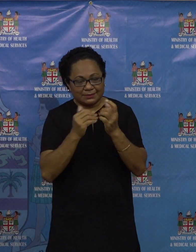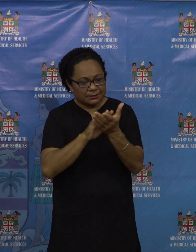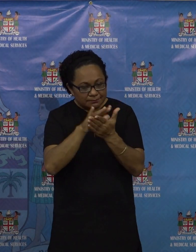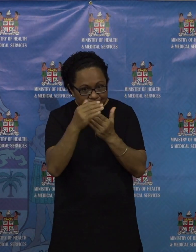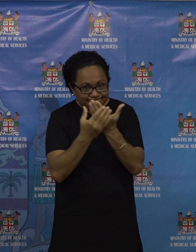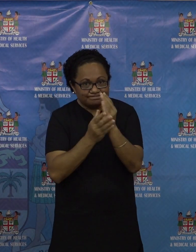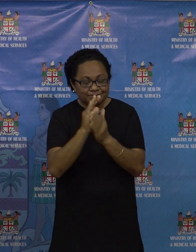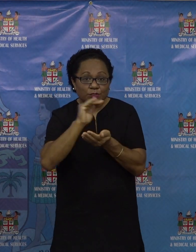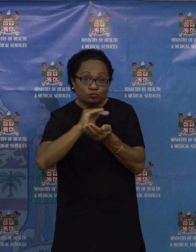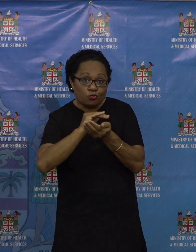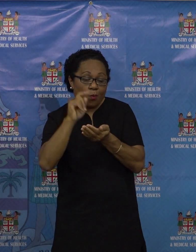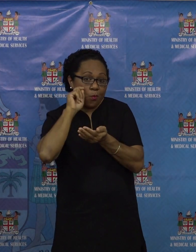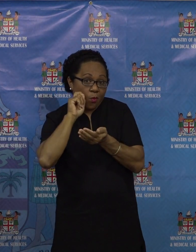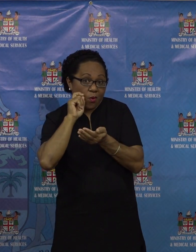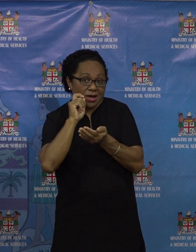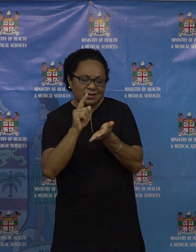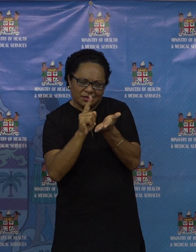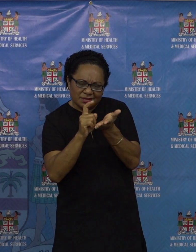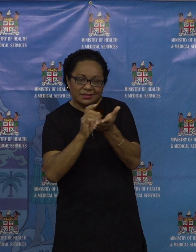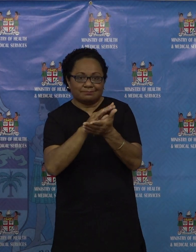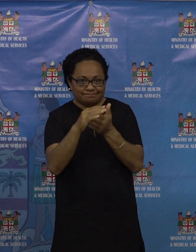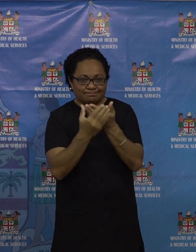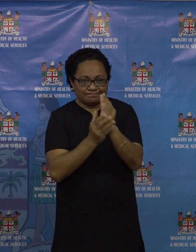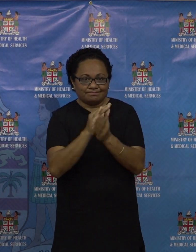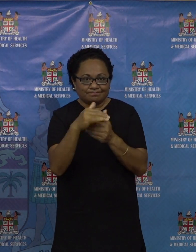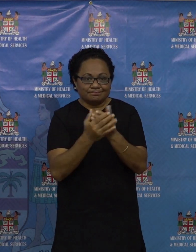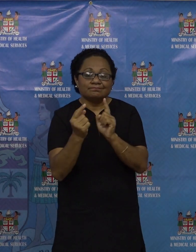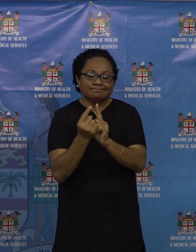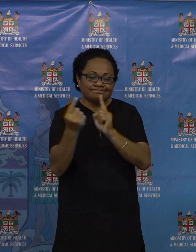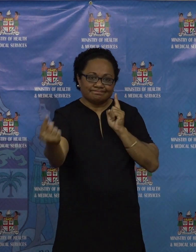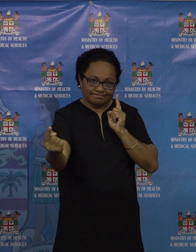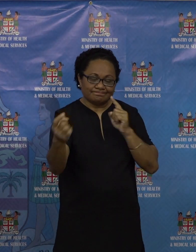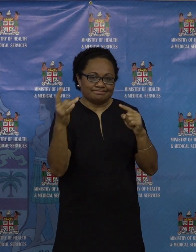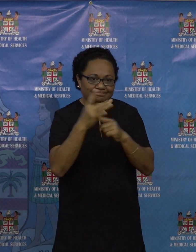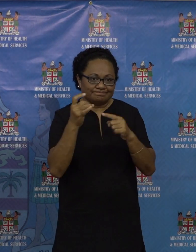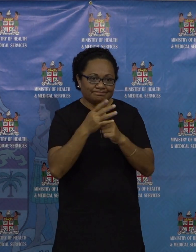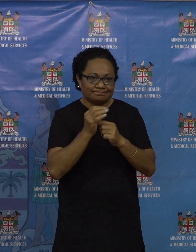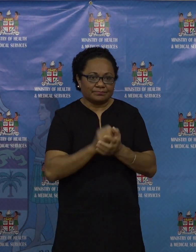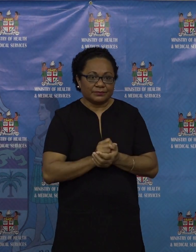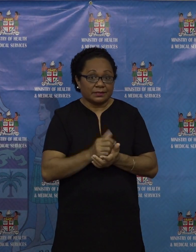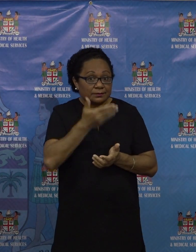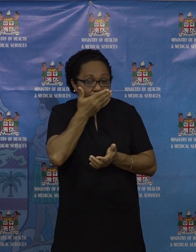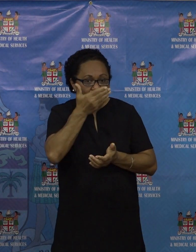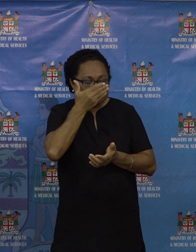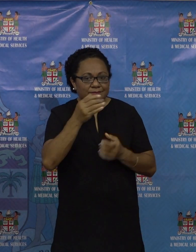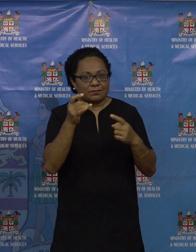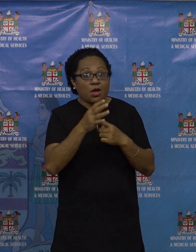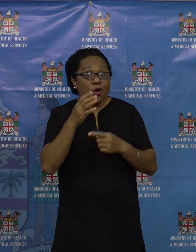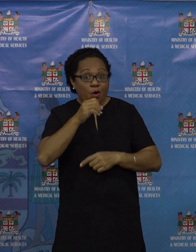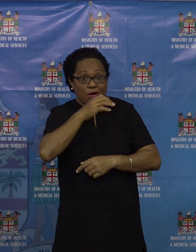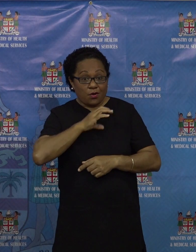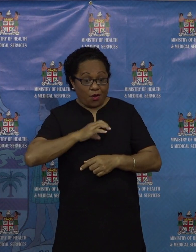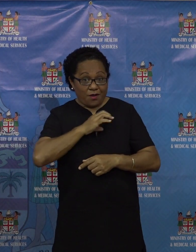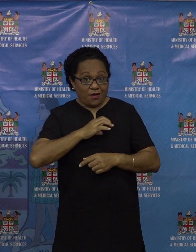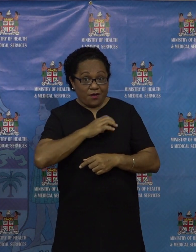hands with soap and water or with alcohol hand rub. Social distance. Cover your mouth, your nose when you cough or